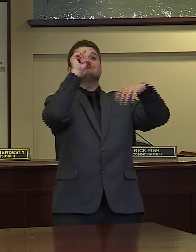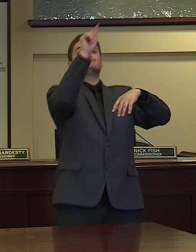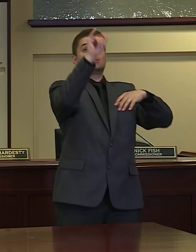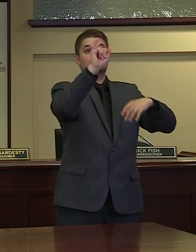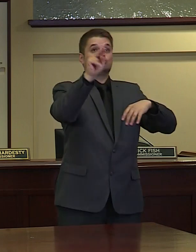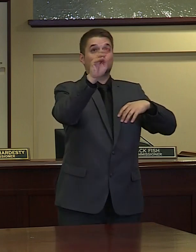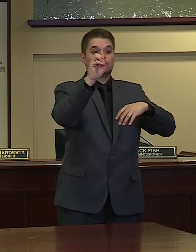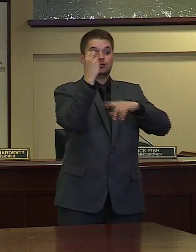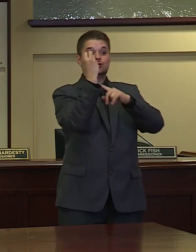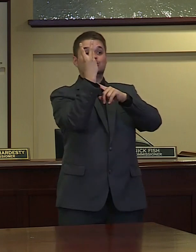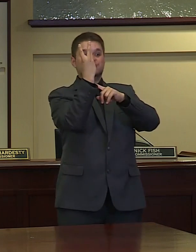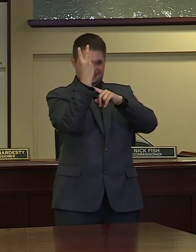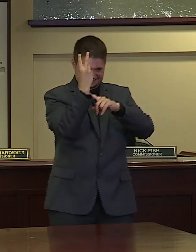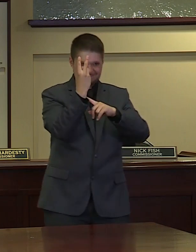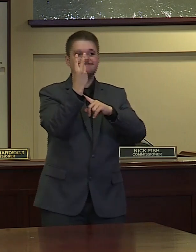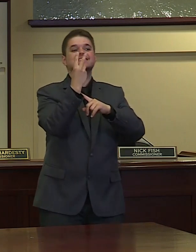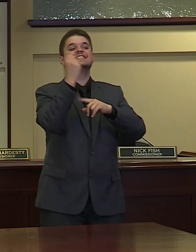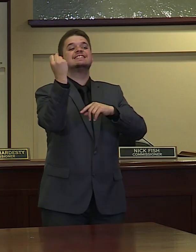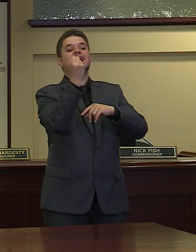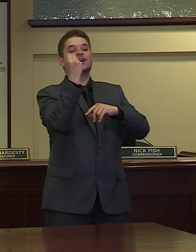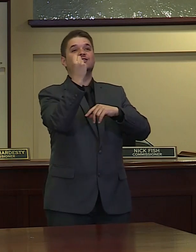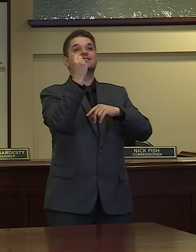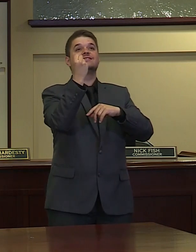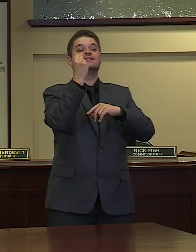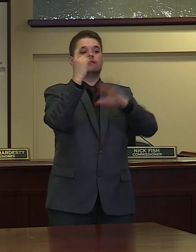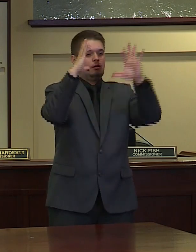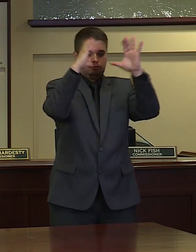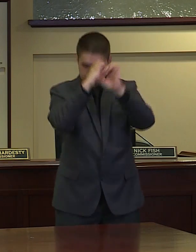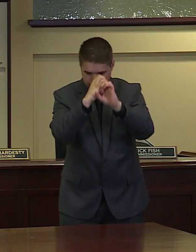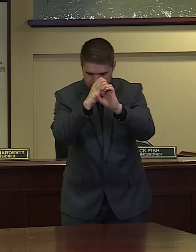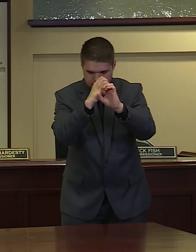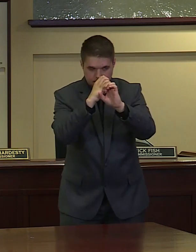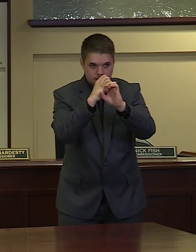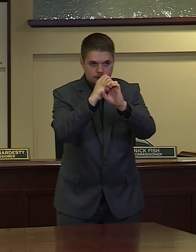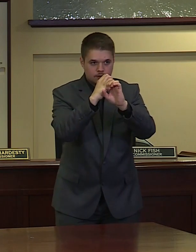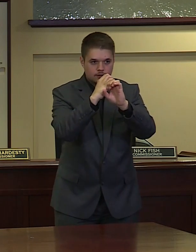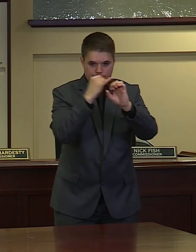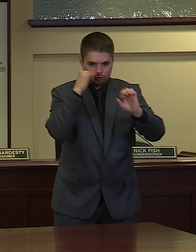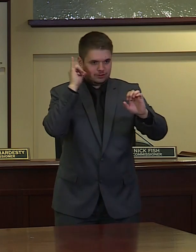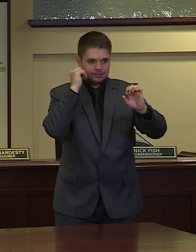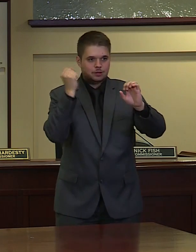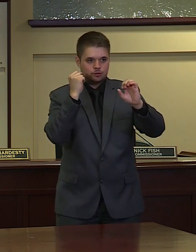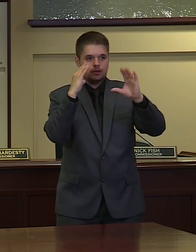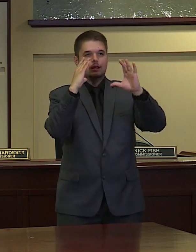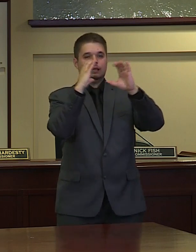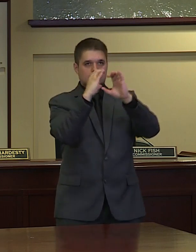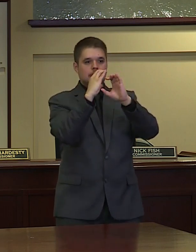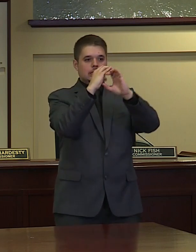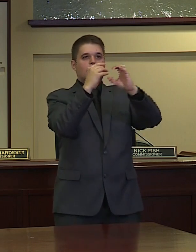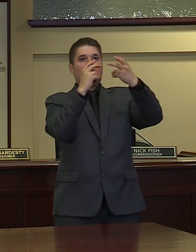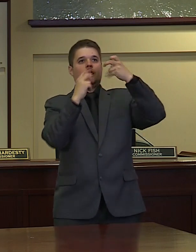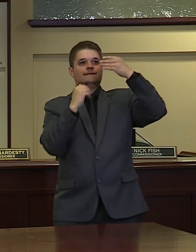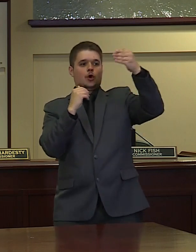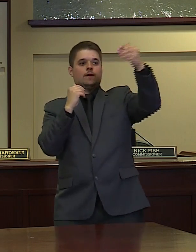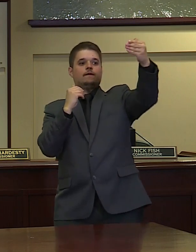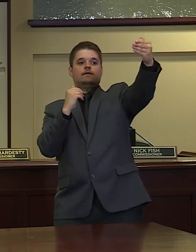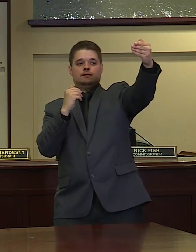bit Saturday morning. Just a little bit. But I know we can do this,